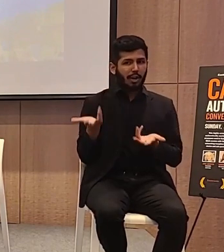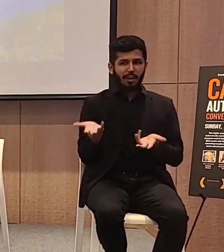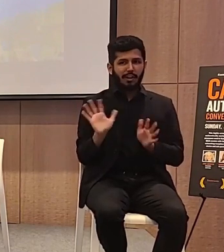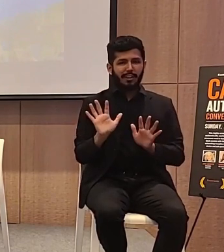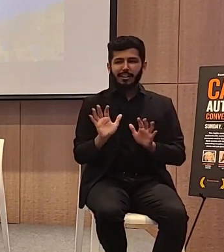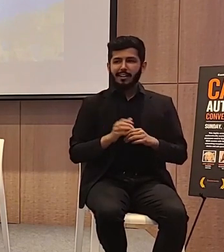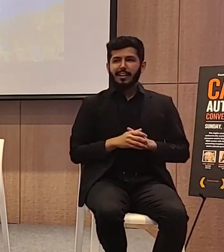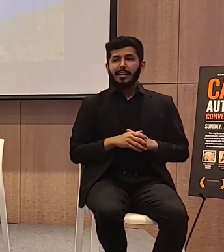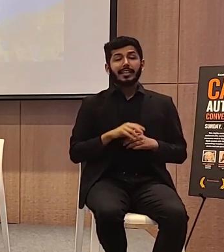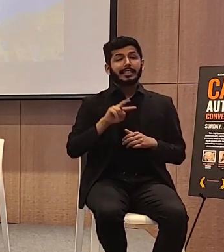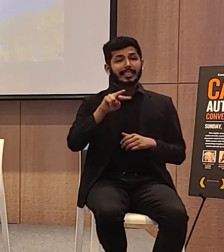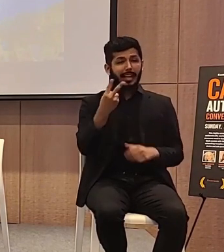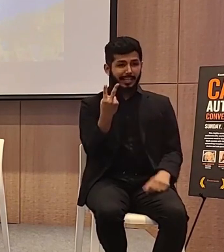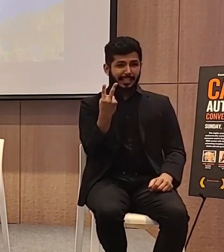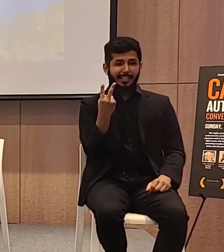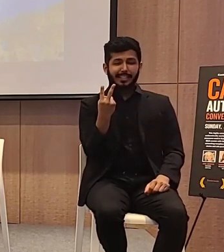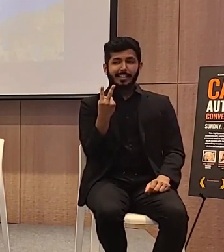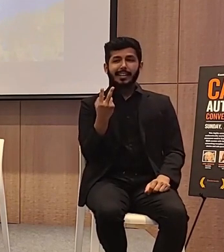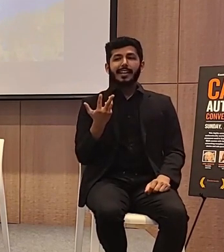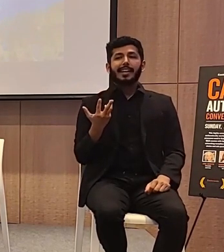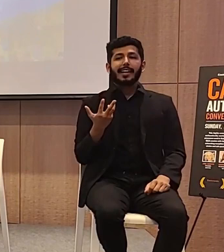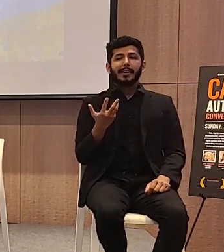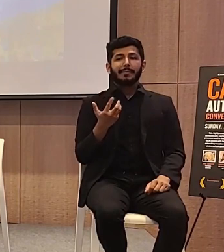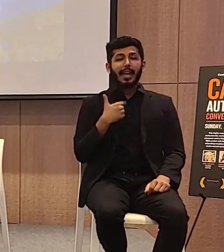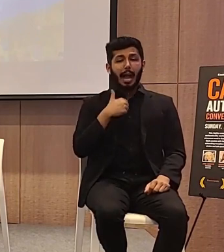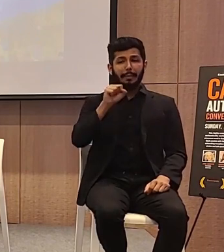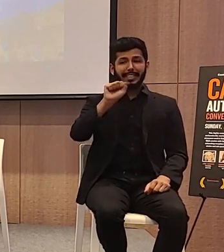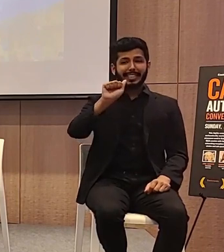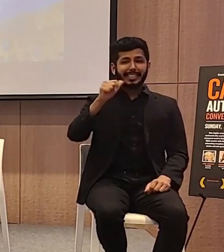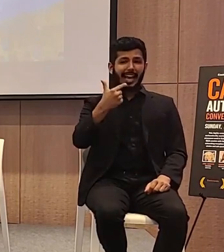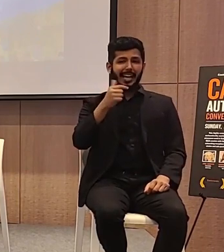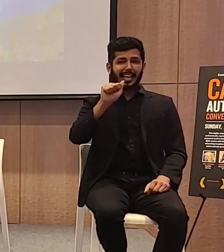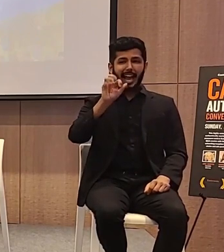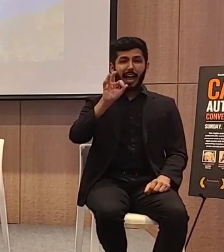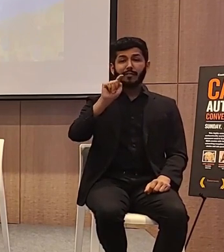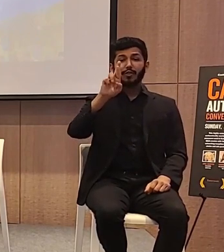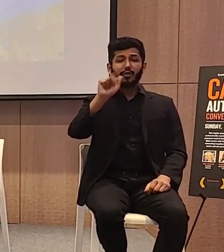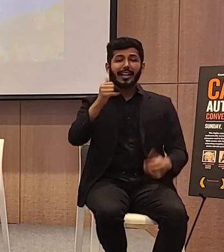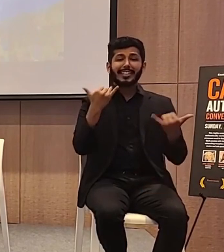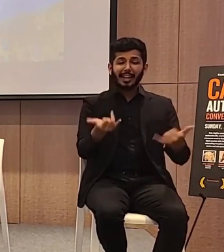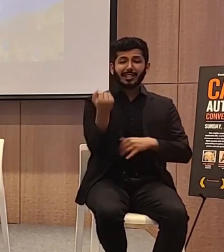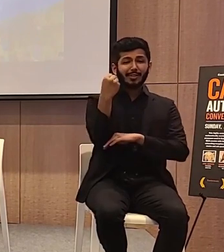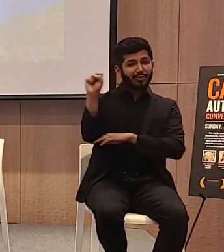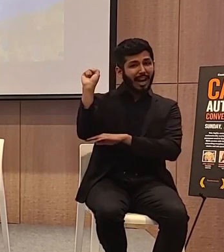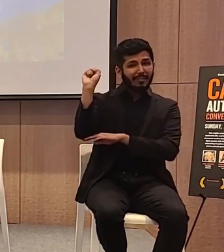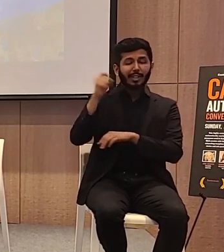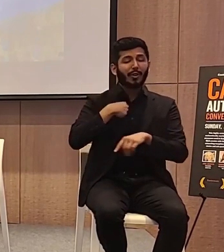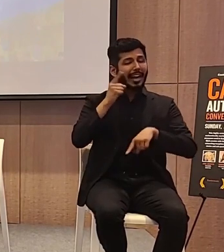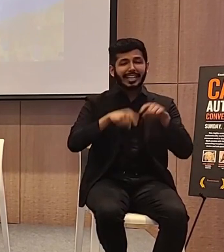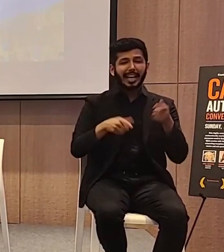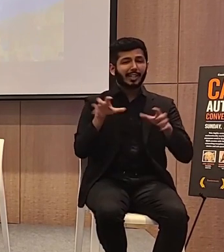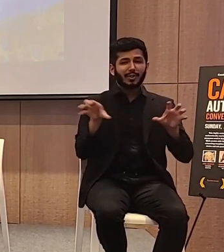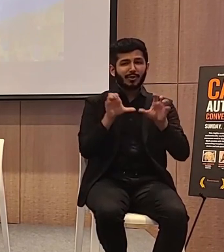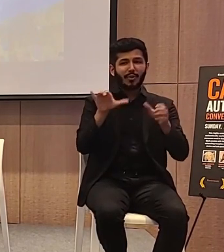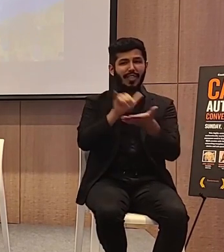So second of all, you know, I'm SAG-AFTRA and there's a strike, so I can't do stunt work.